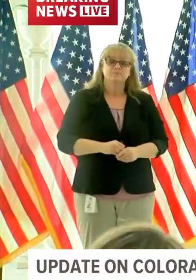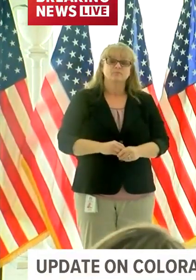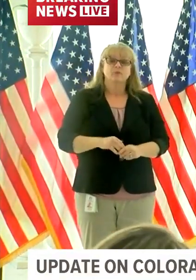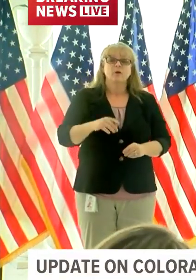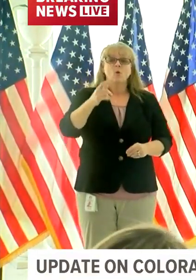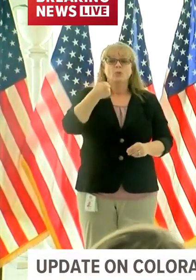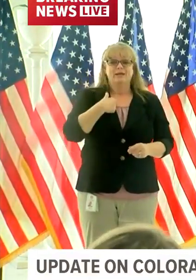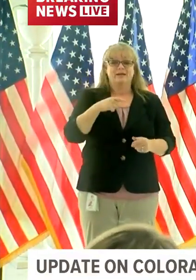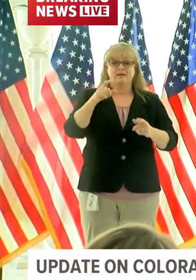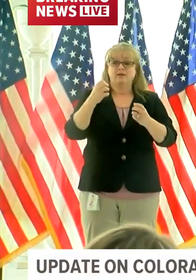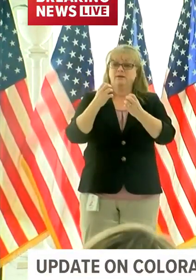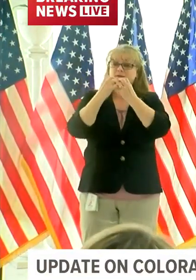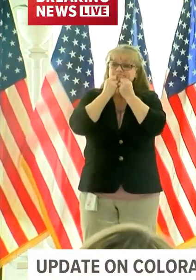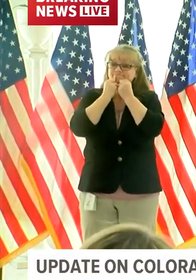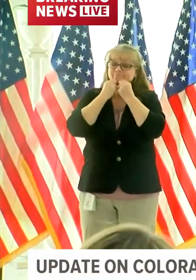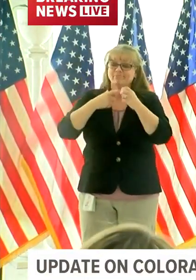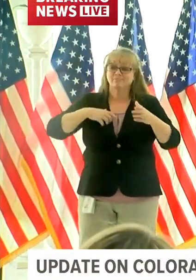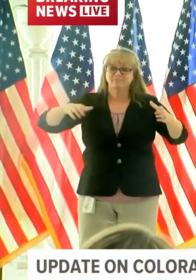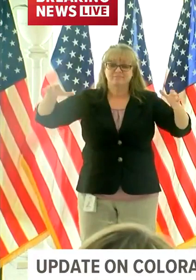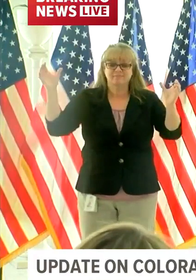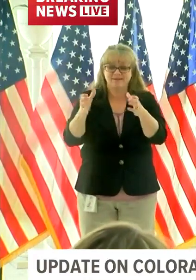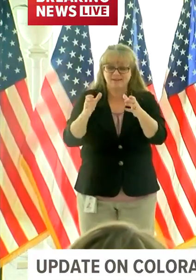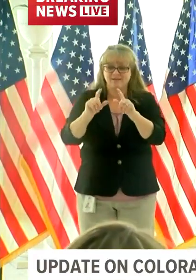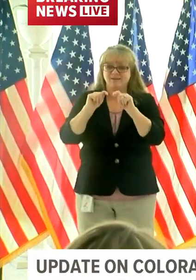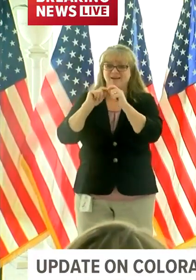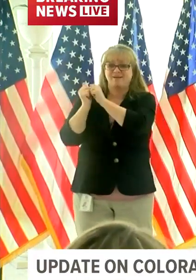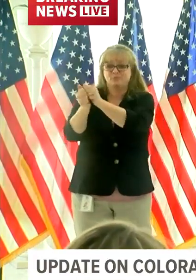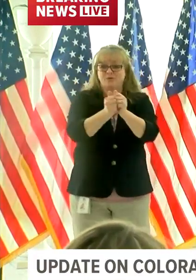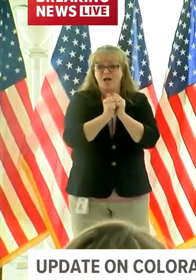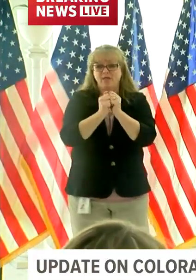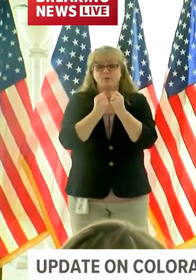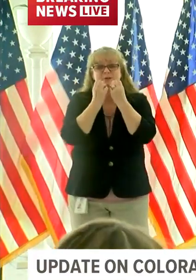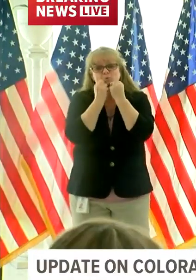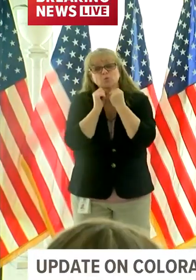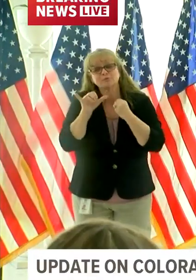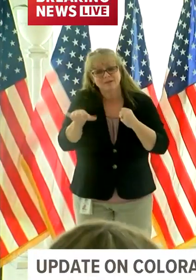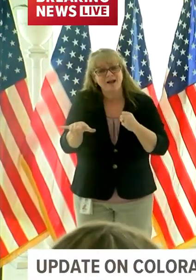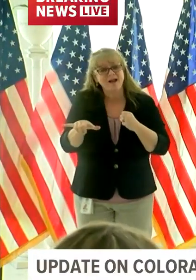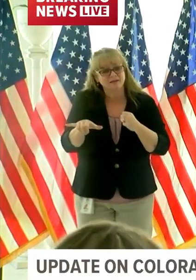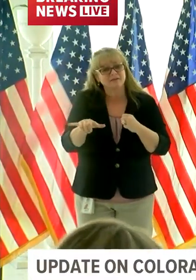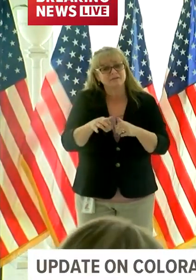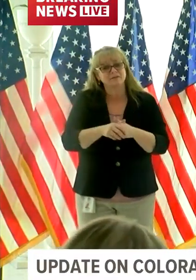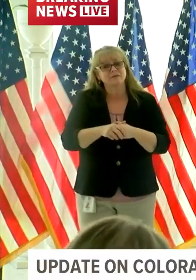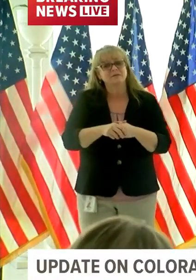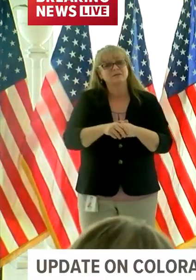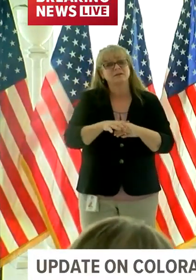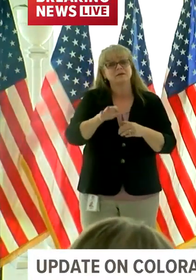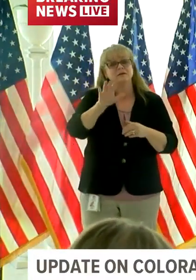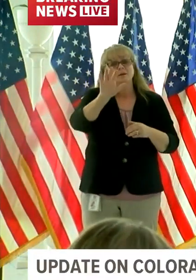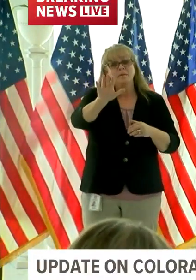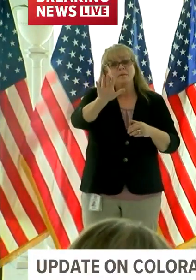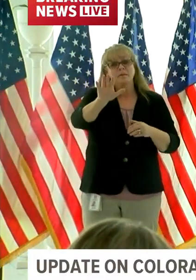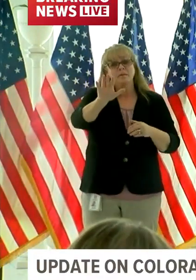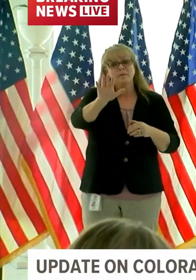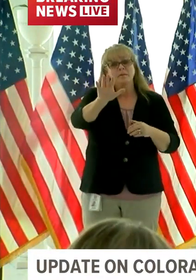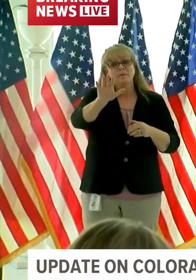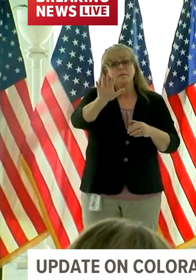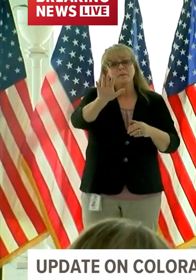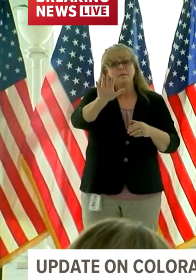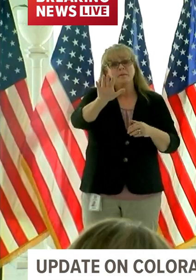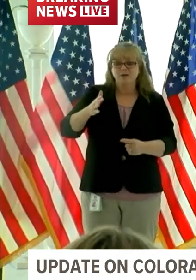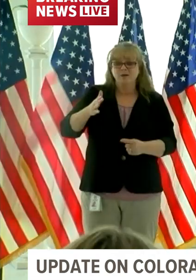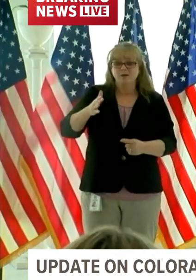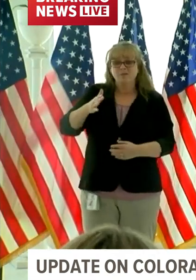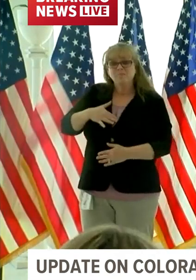this holiday, my family, like so many others, my parents, Grandma and Papa, are going to be safely in their home. We'll have